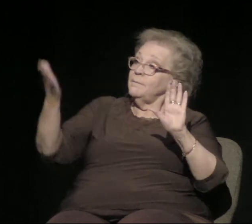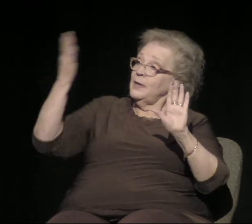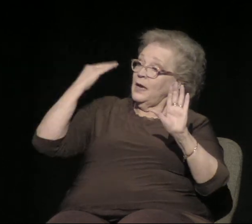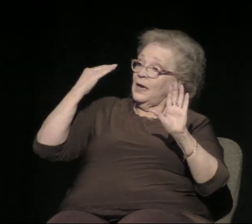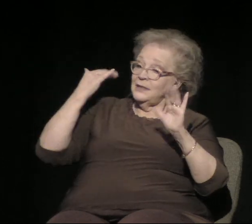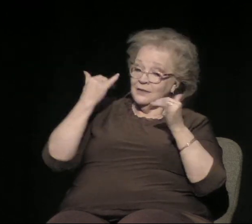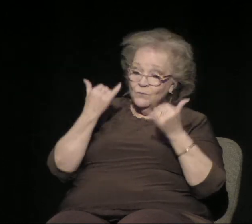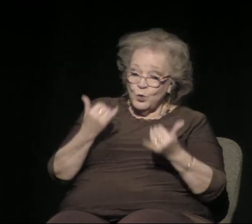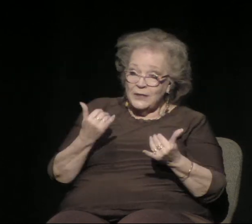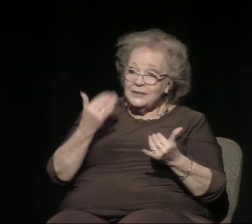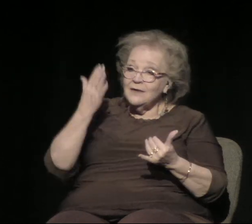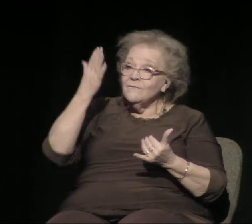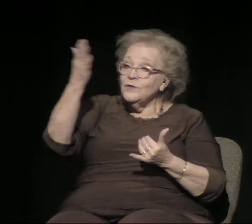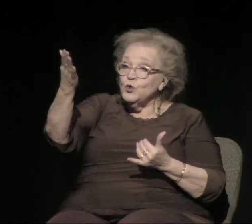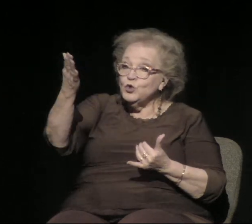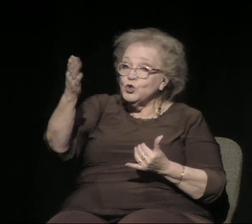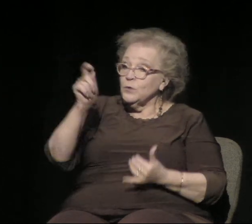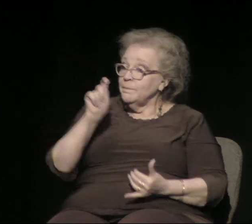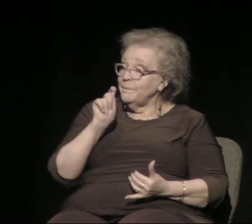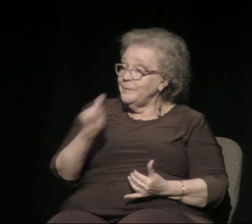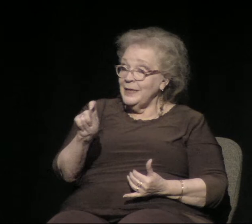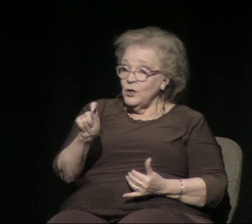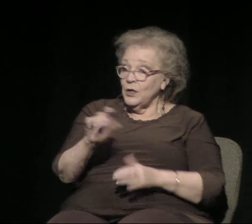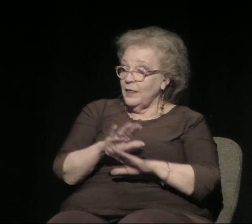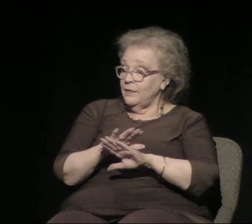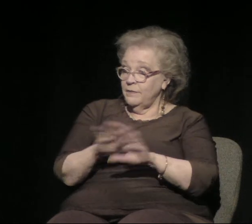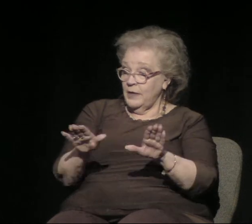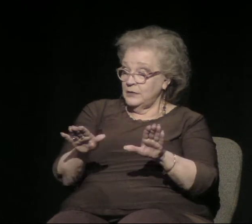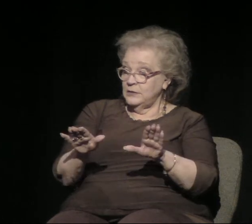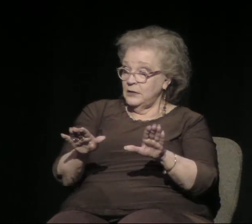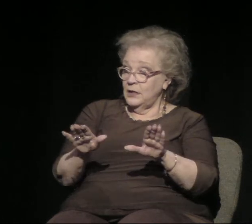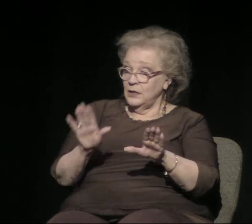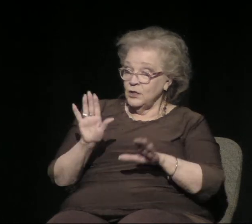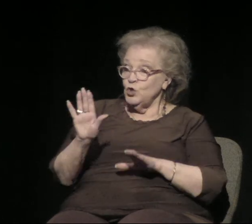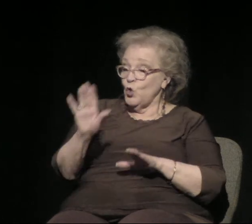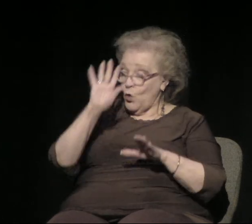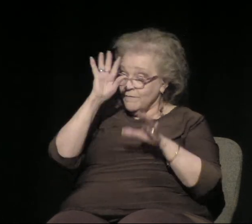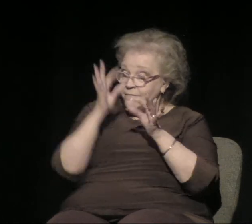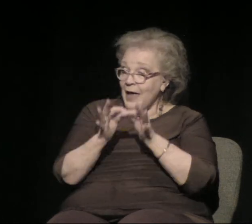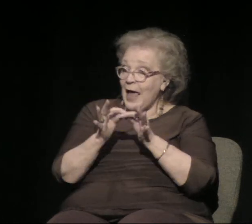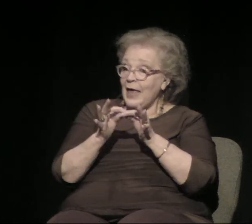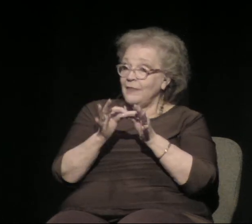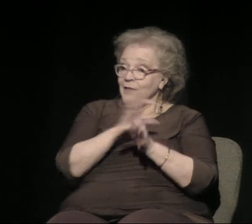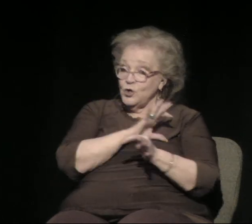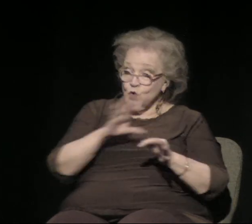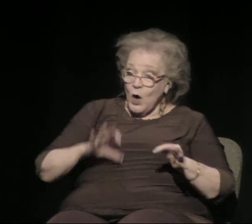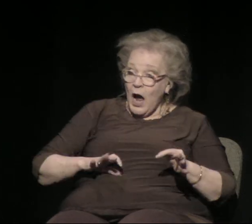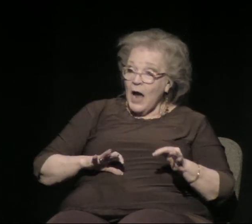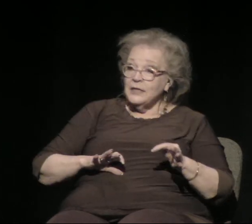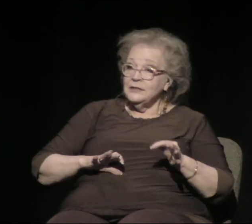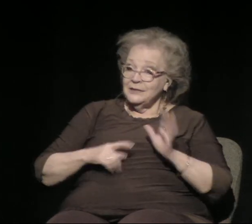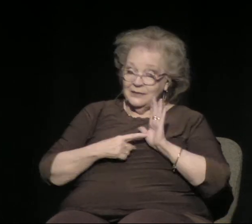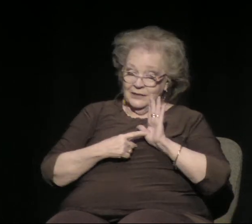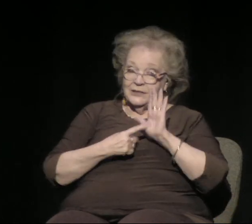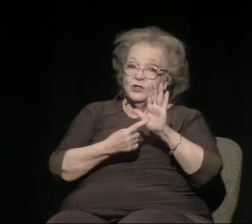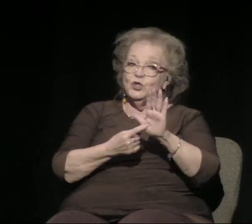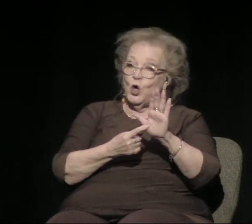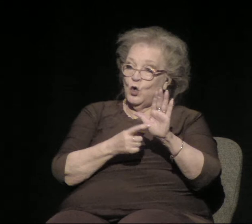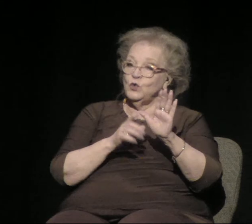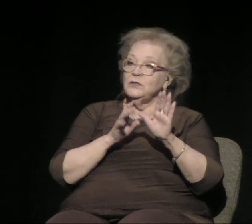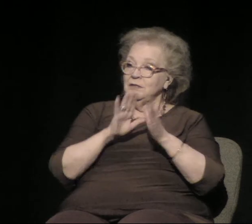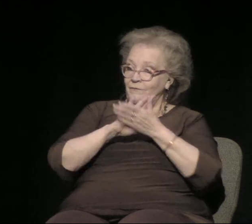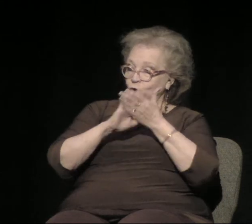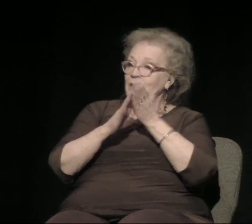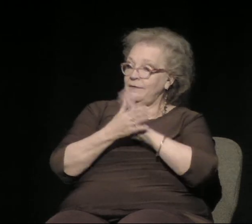future, period. Do you hear me? Your faith in Christ merits his forgiveness. And